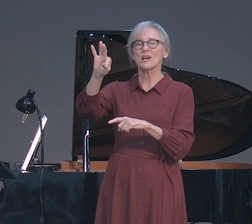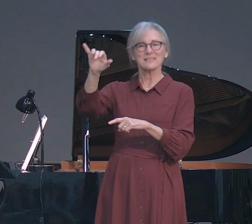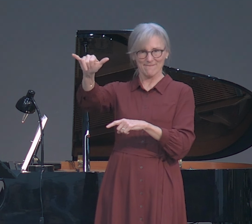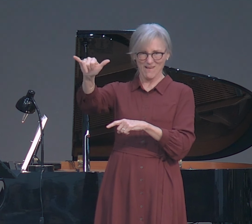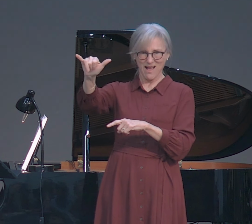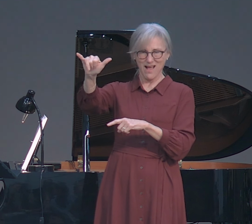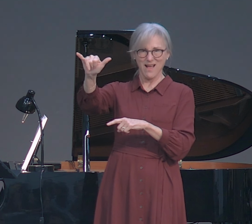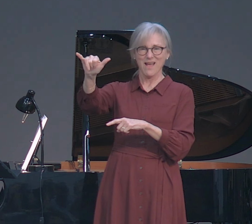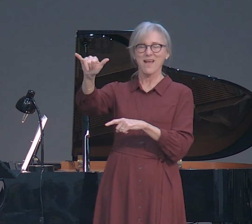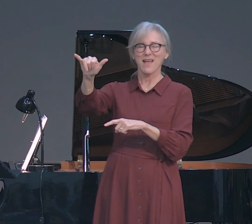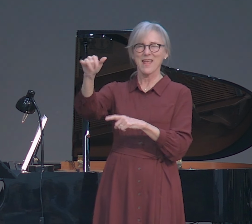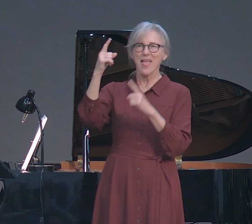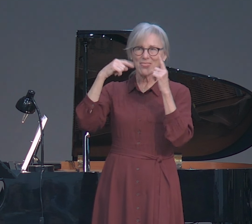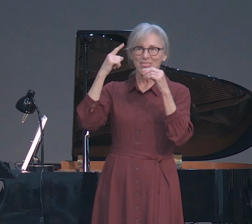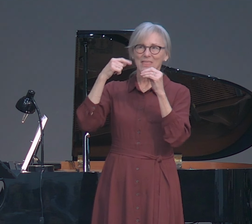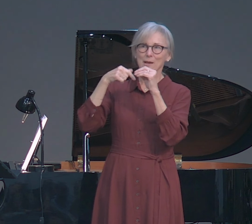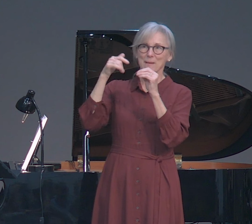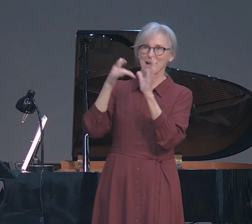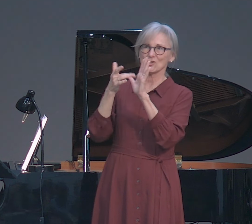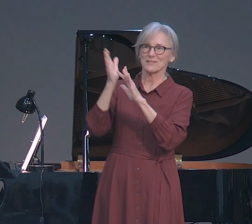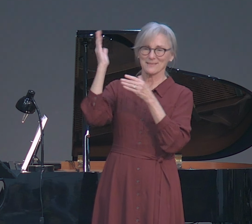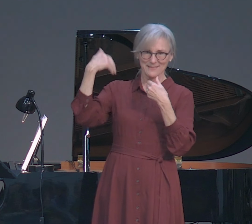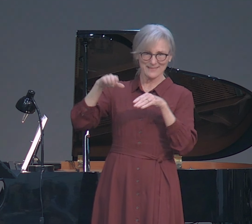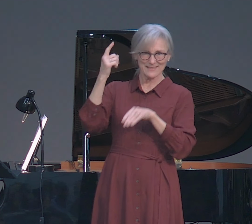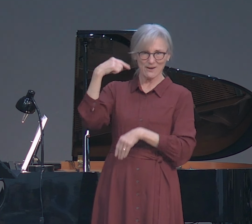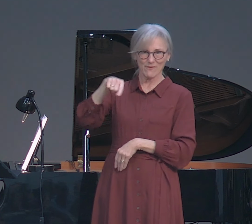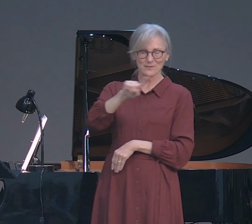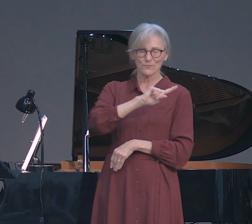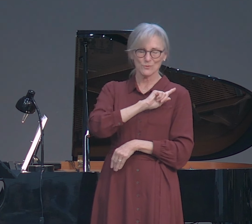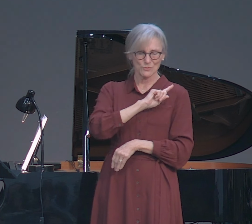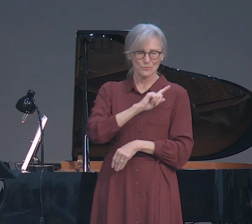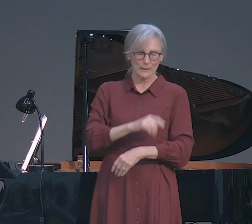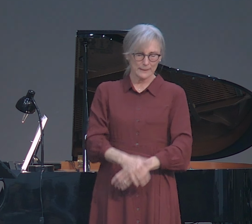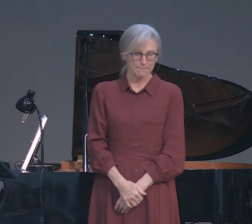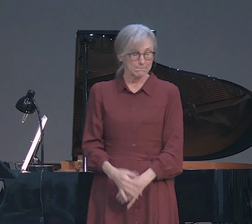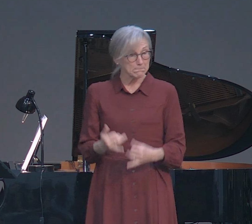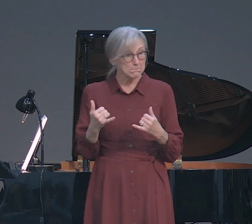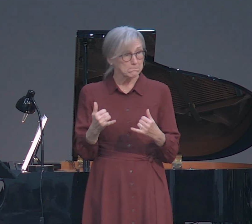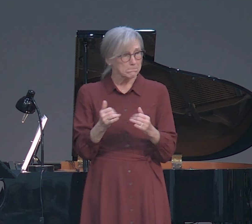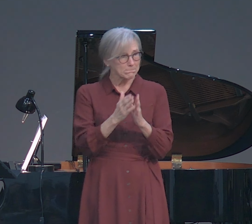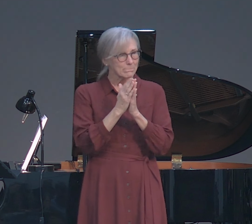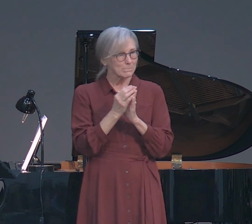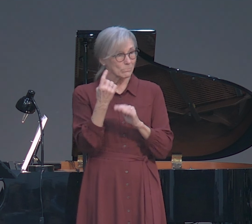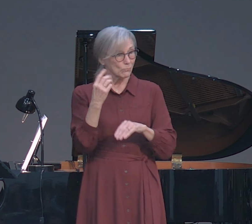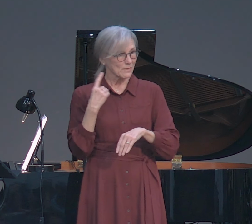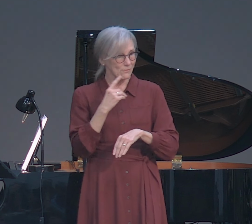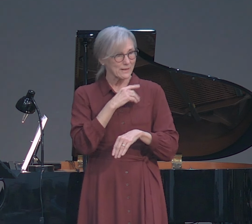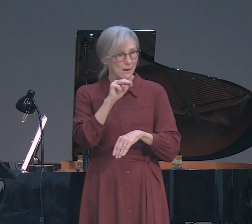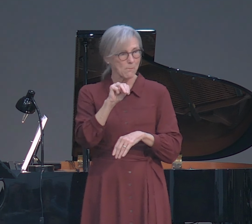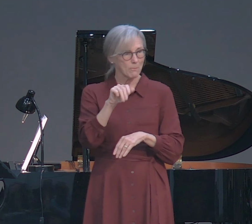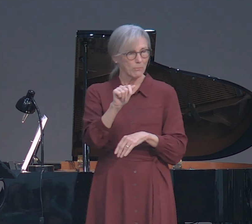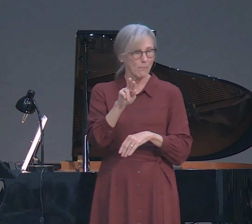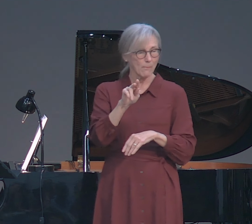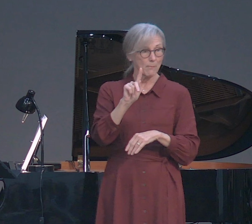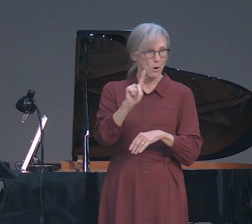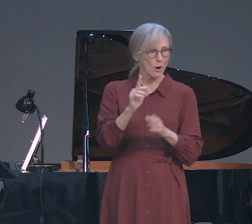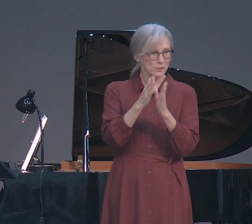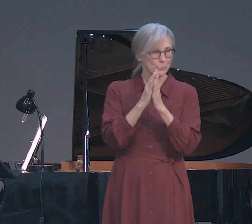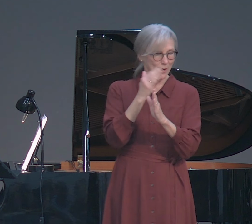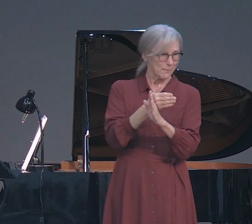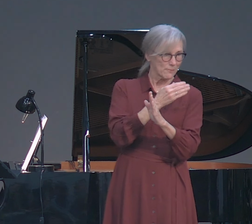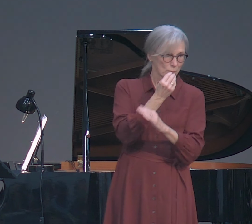of Jesus for you. At this time, I want to ask one of our deacons, Mark Urosco, will you please pray before we eat the